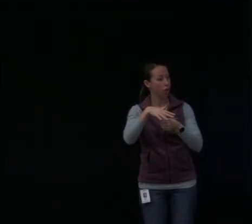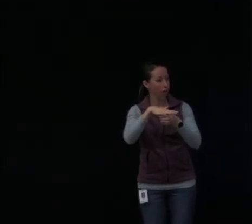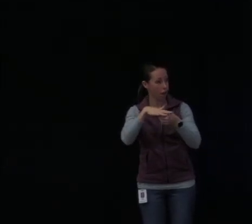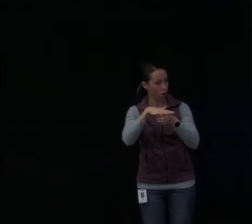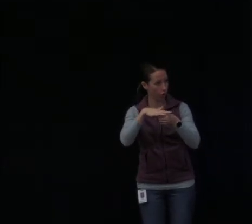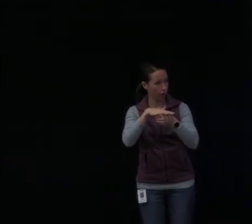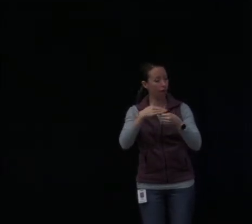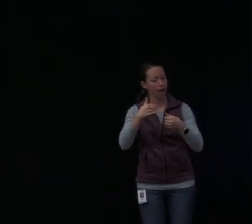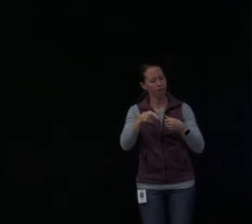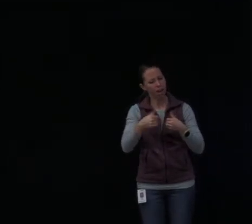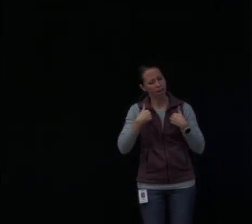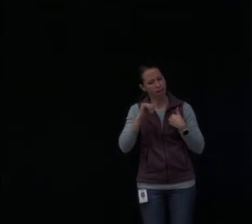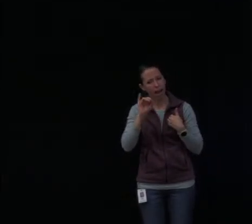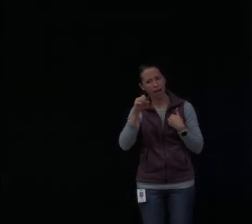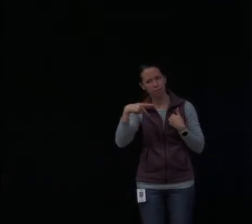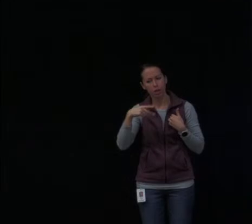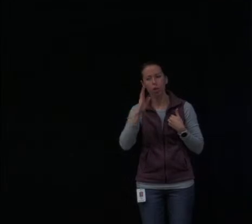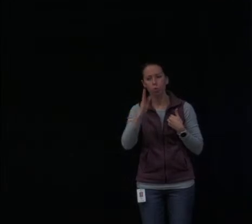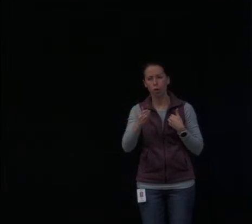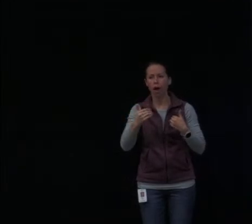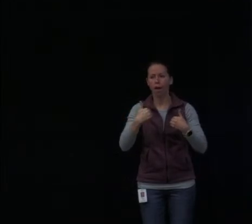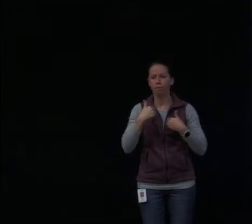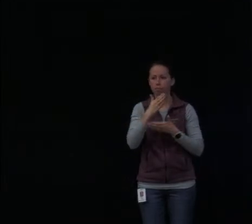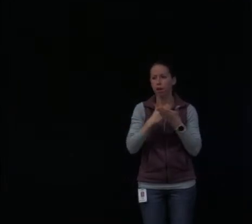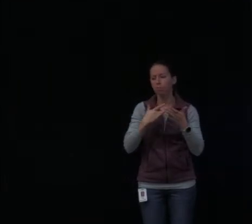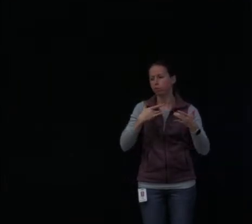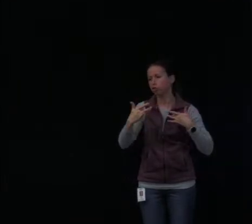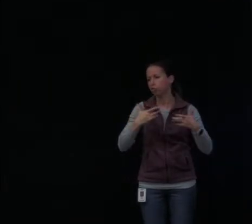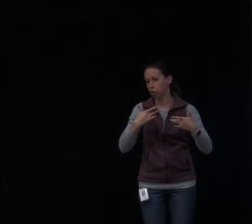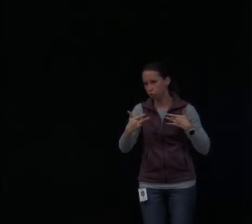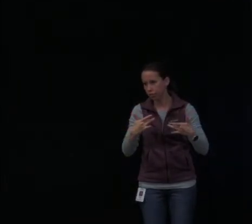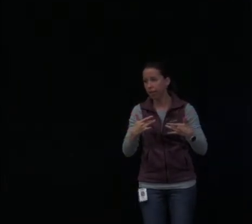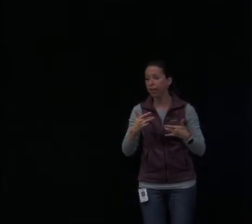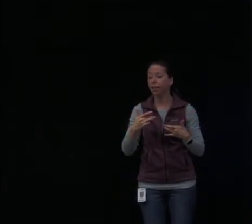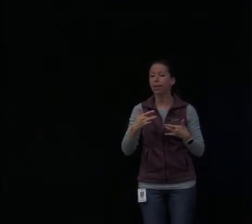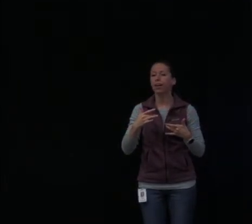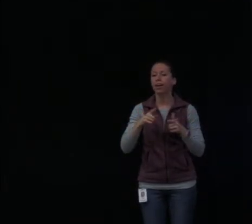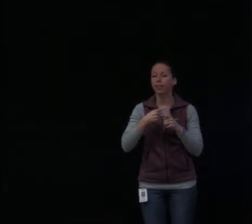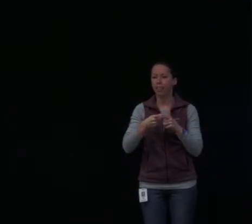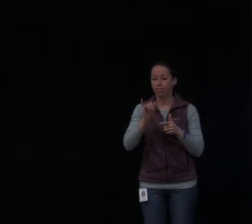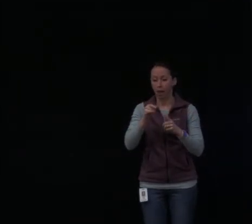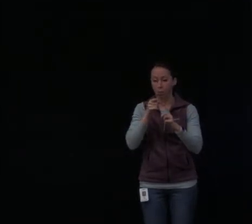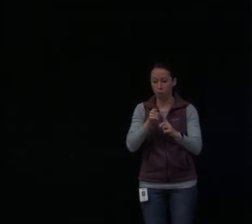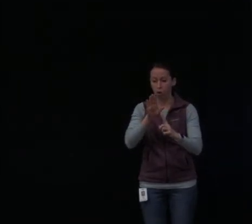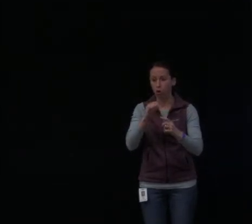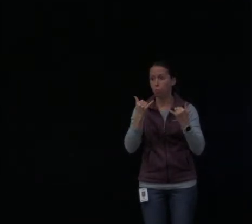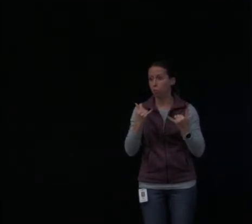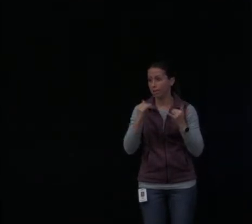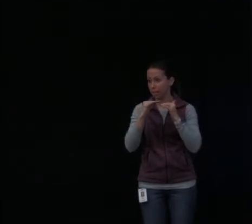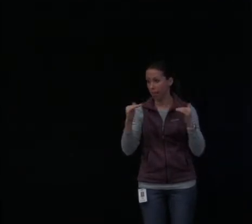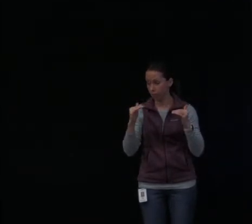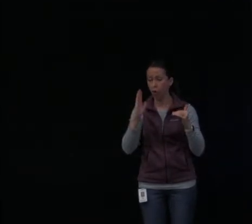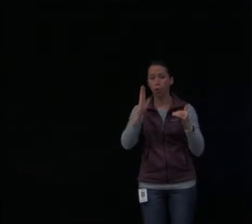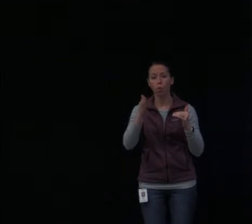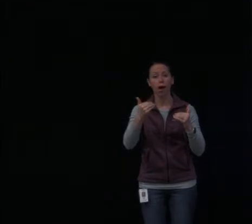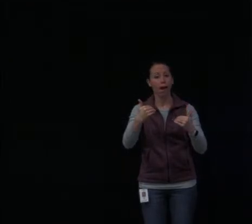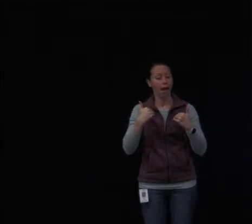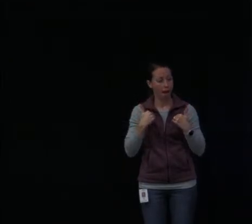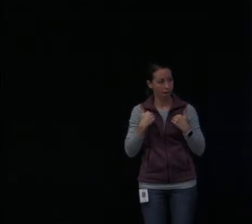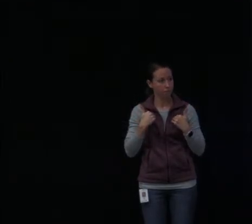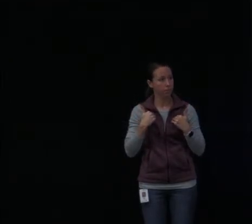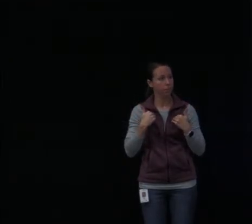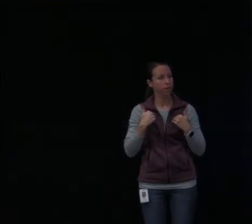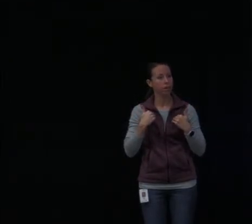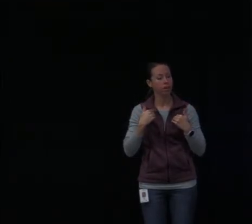they have an IEP, that they will have some concerns. And at that point, in your present levels, we should have